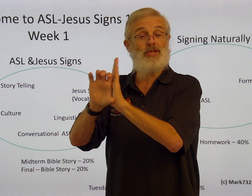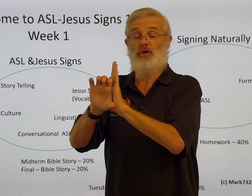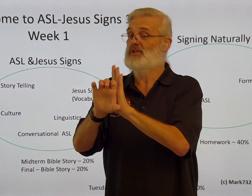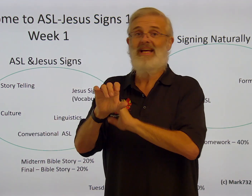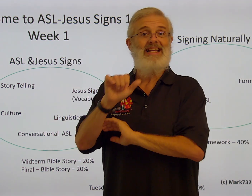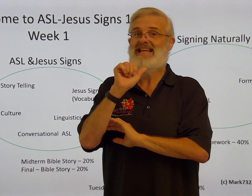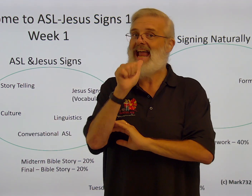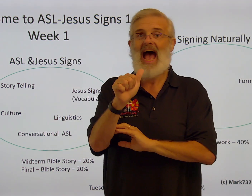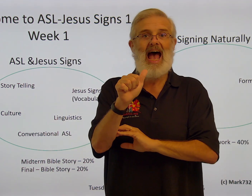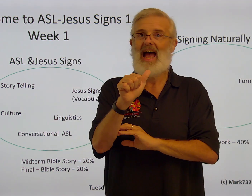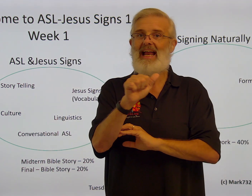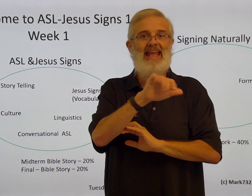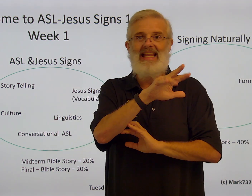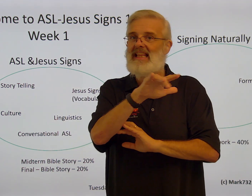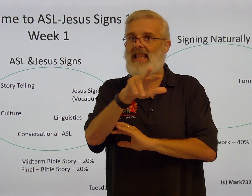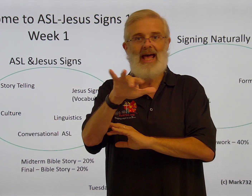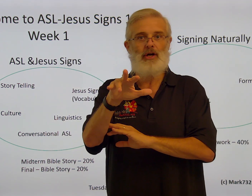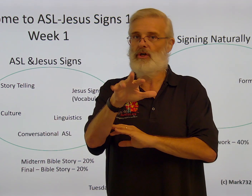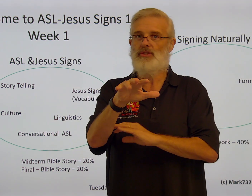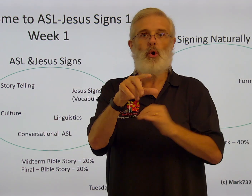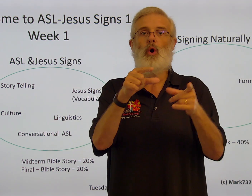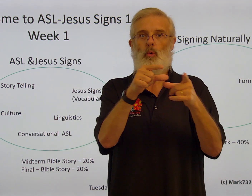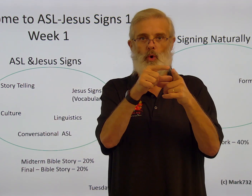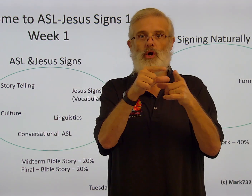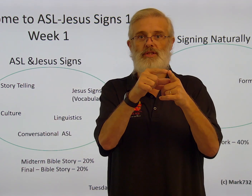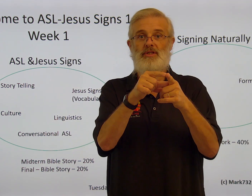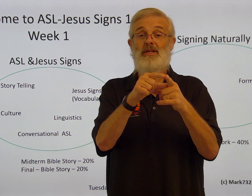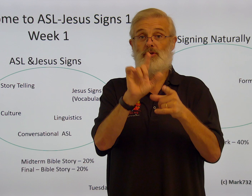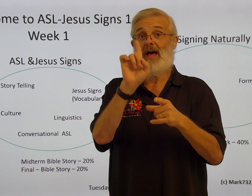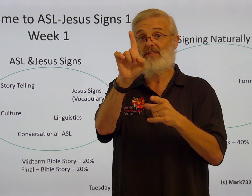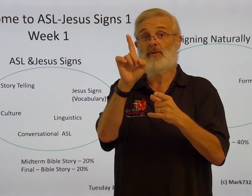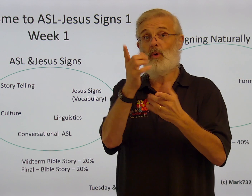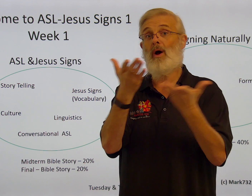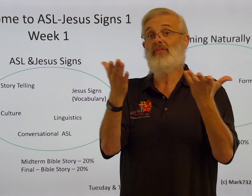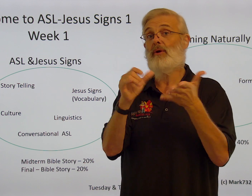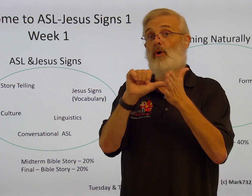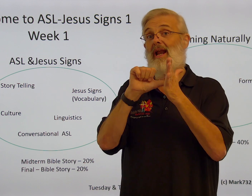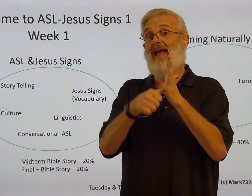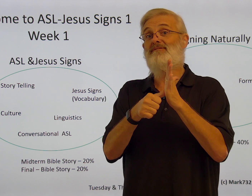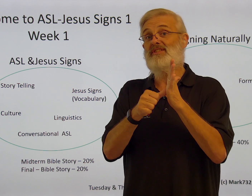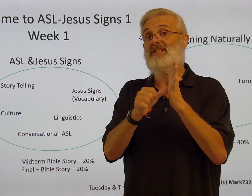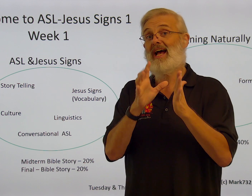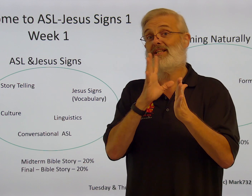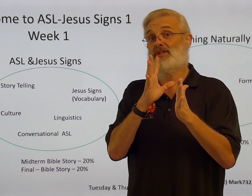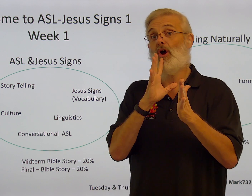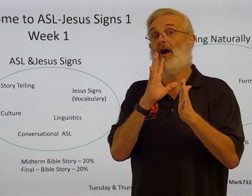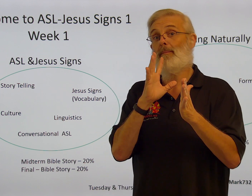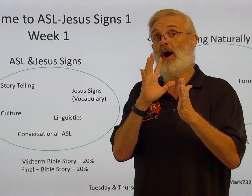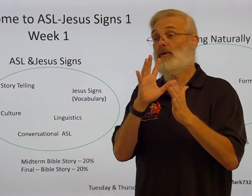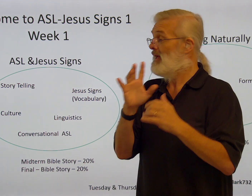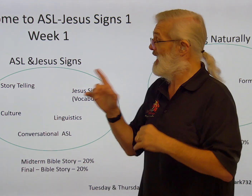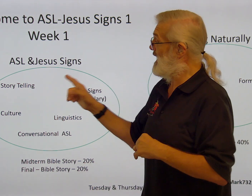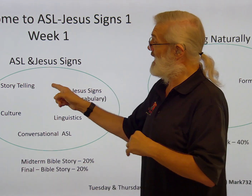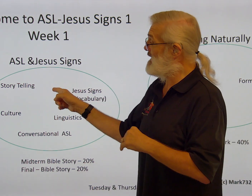pictures, not in letters or words. So that's going to be one thing we're going to emphasize and talk about, is